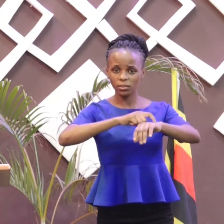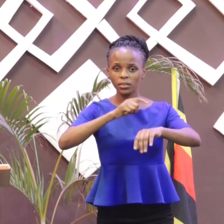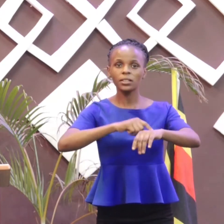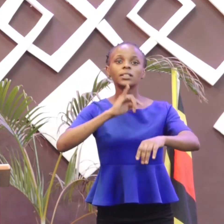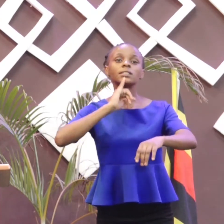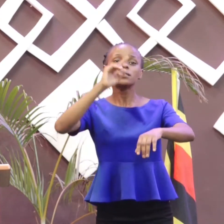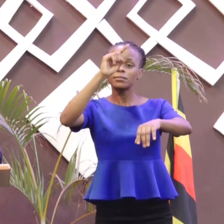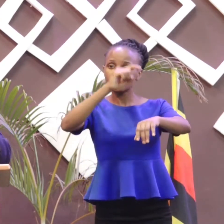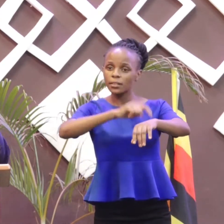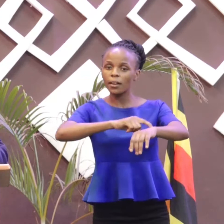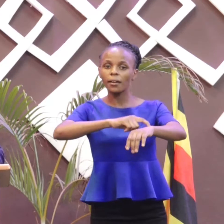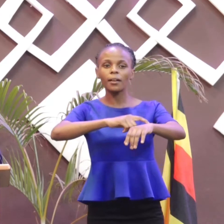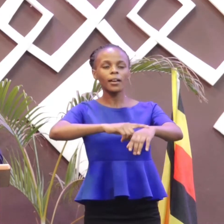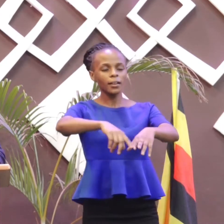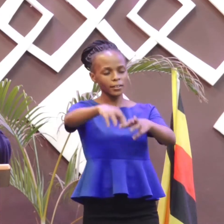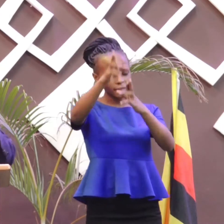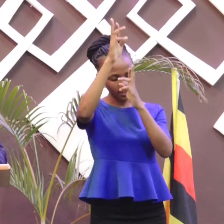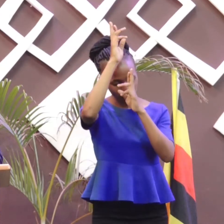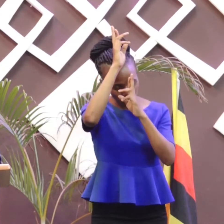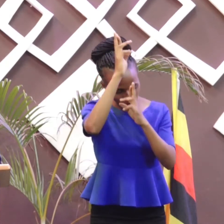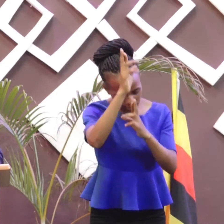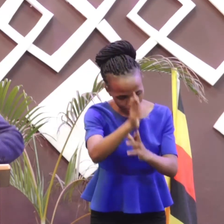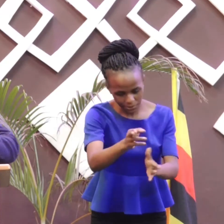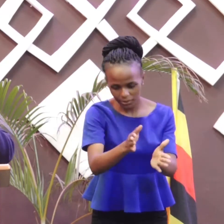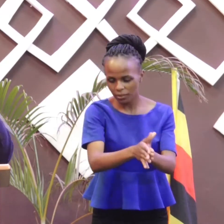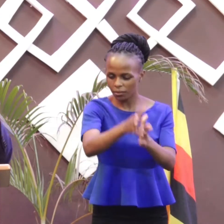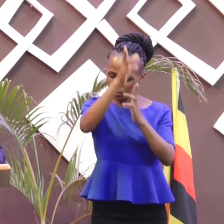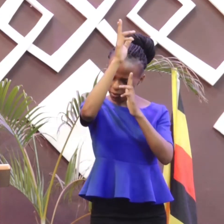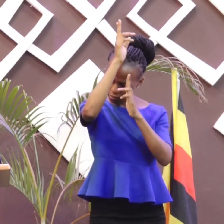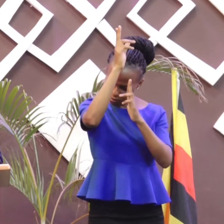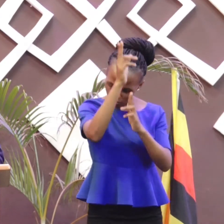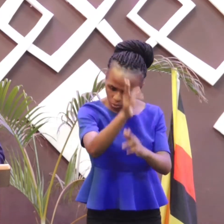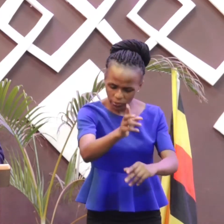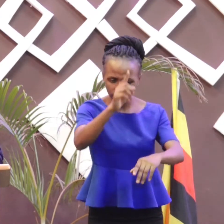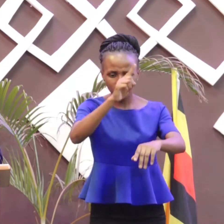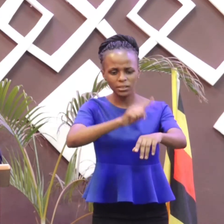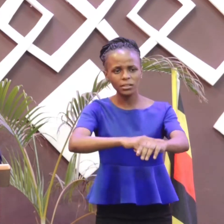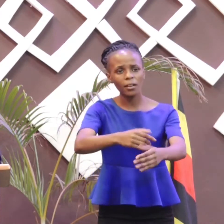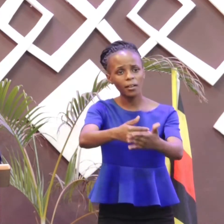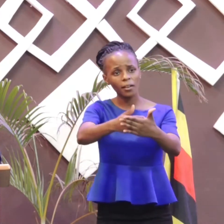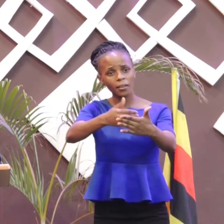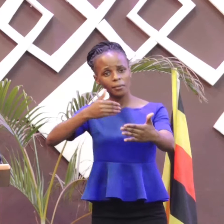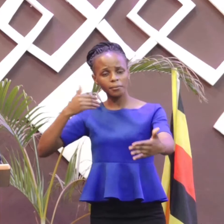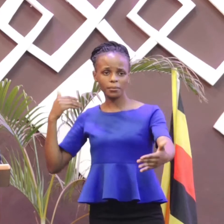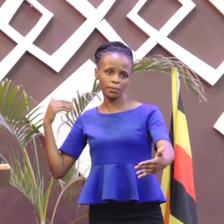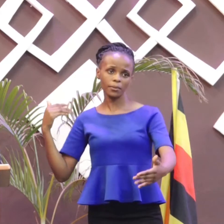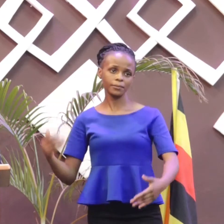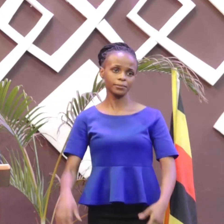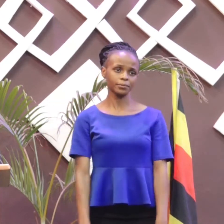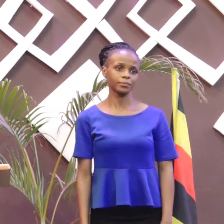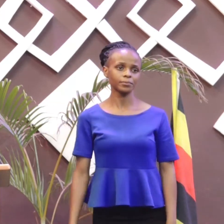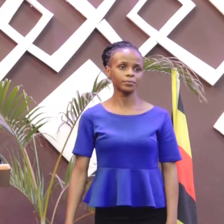is a generation that respects and honors the previous generation. Ojja kusanga nti